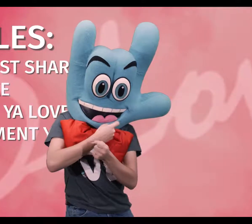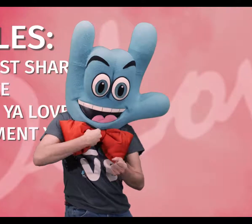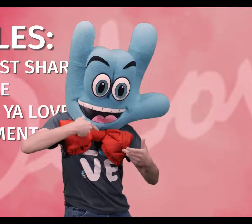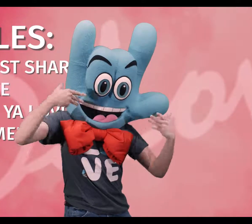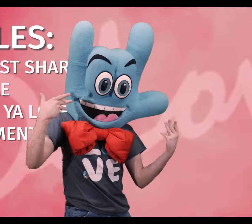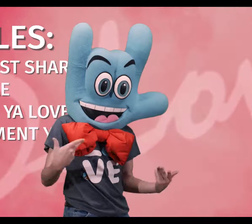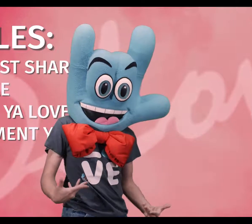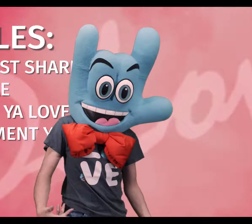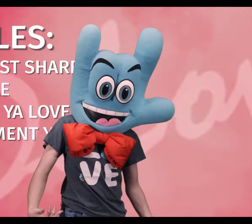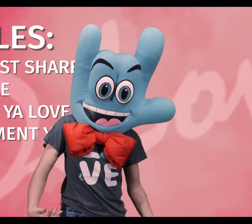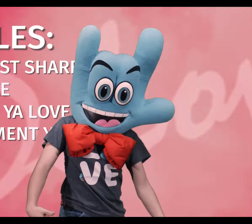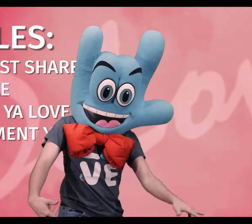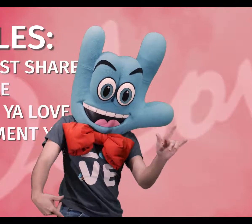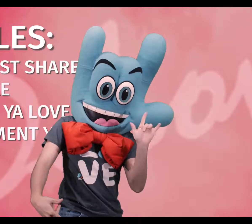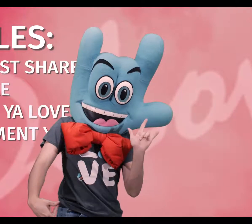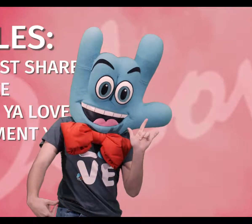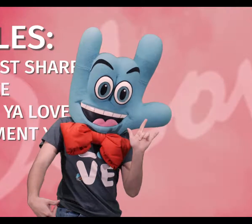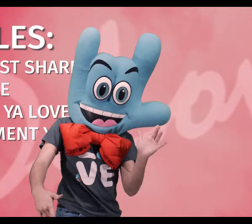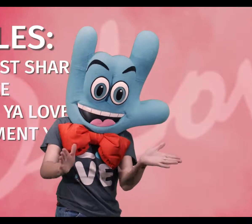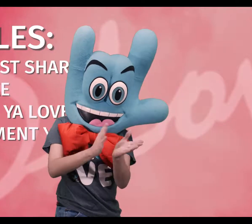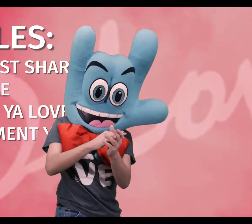the comments, do you love me, yes or no?